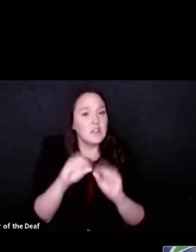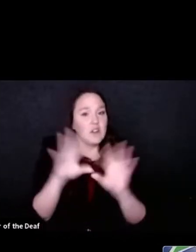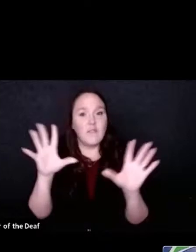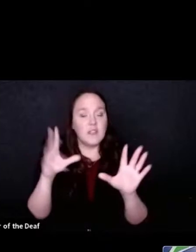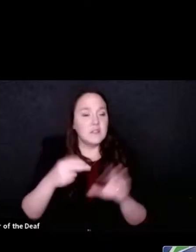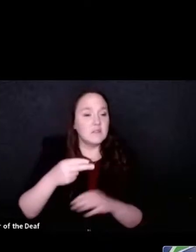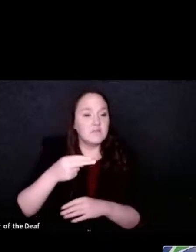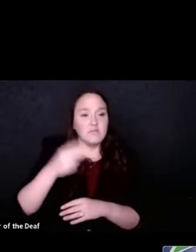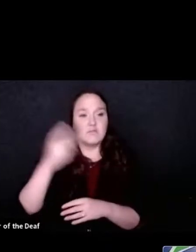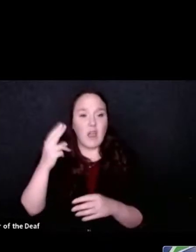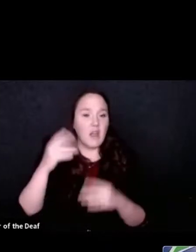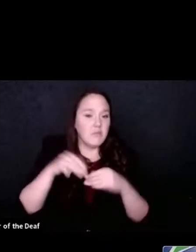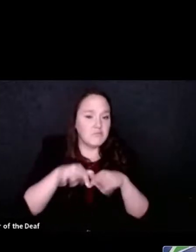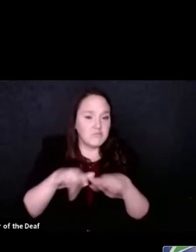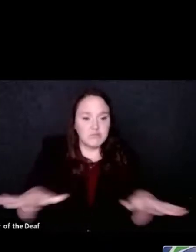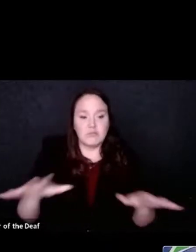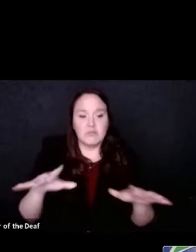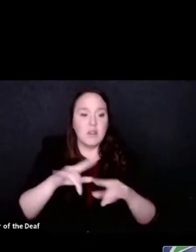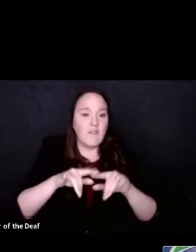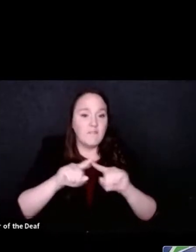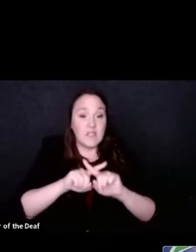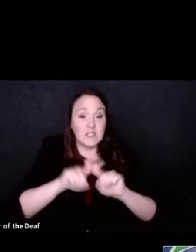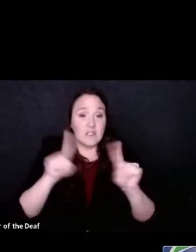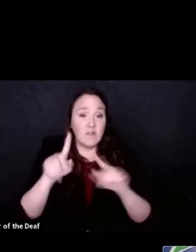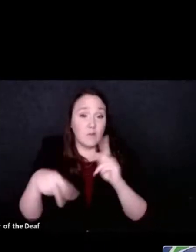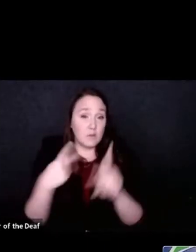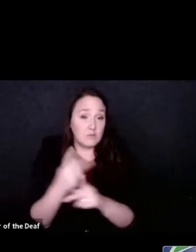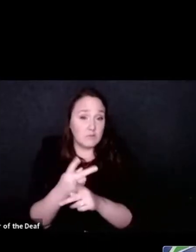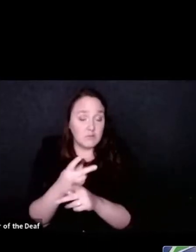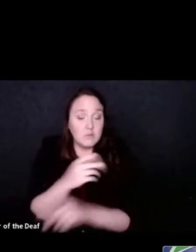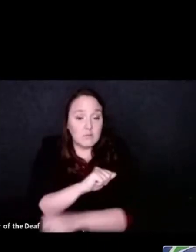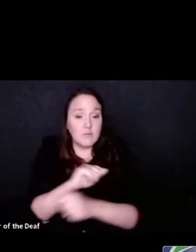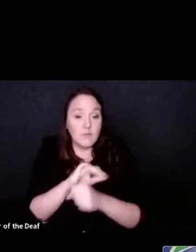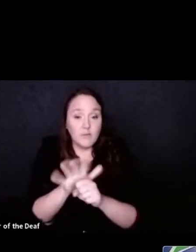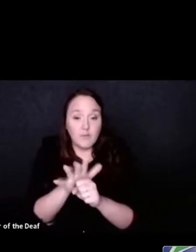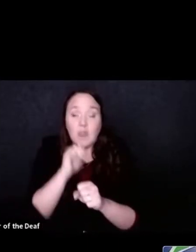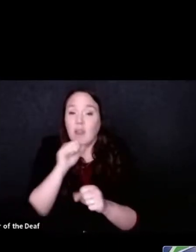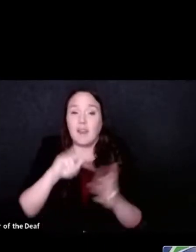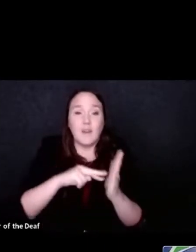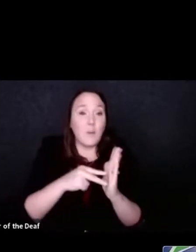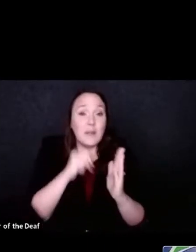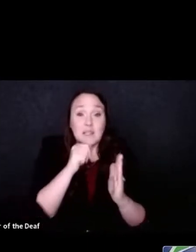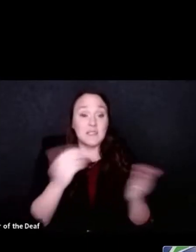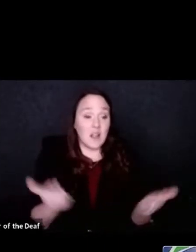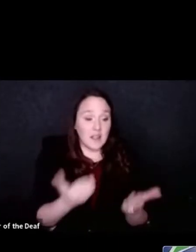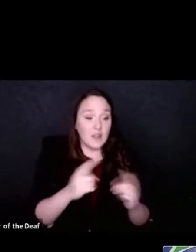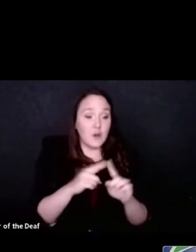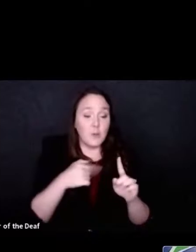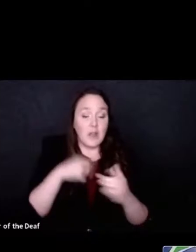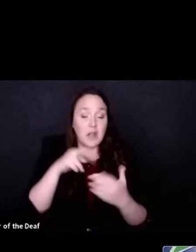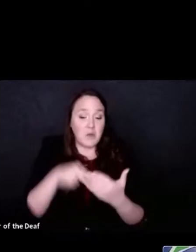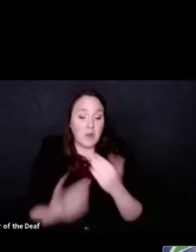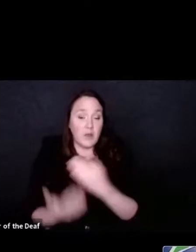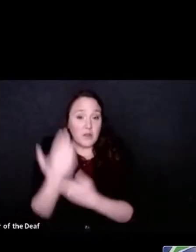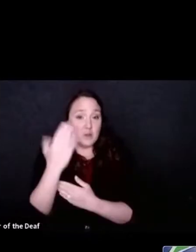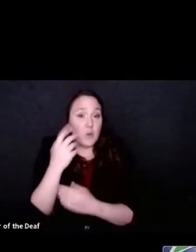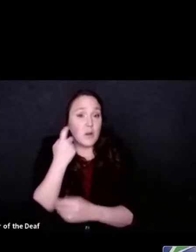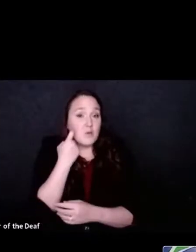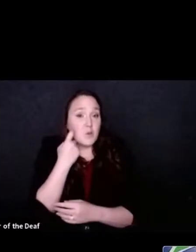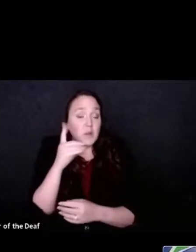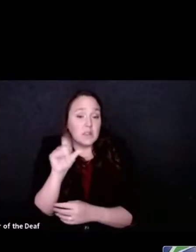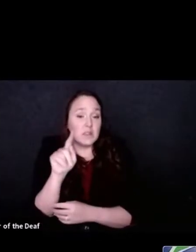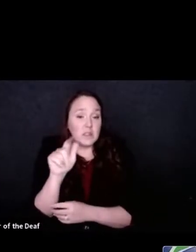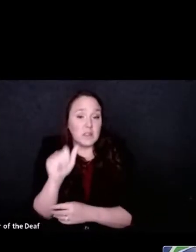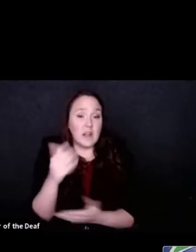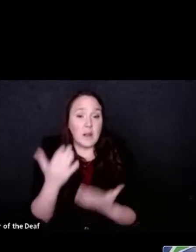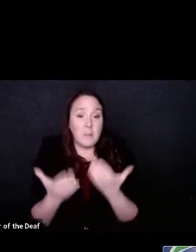high penetration of variants, and that doesn't mean that they're not here. But I was reading this morning that at least the latest data that I've seen is that there may be